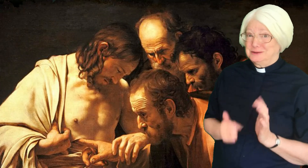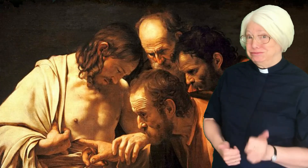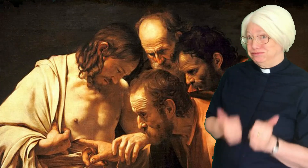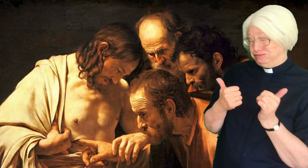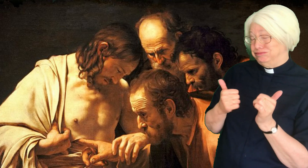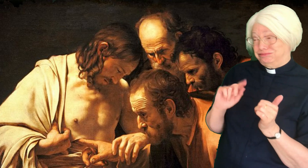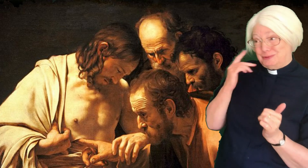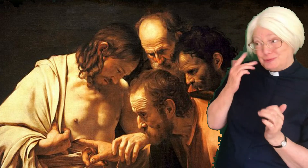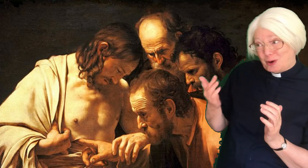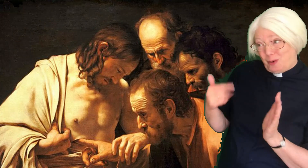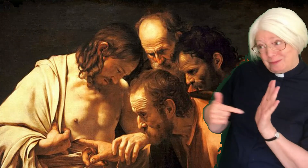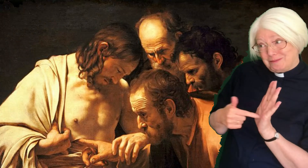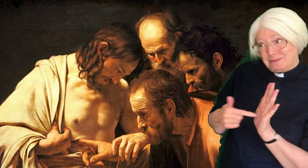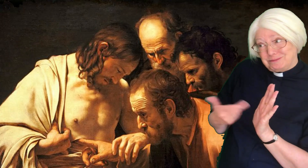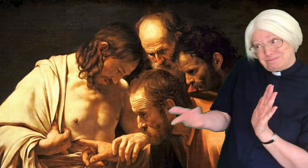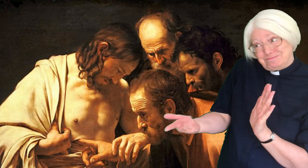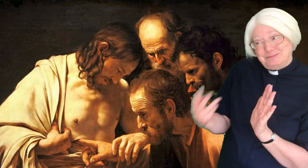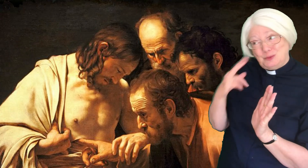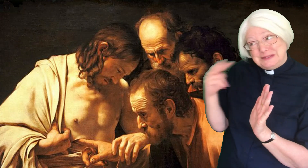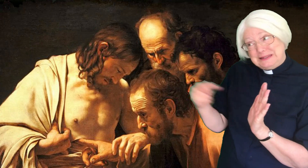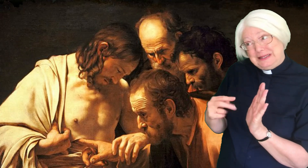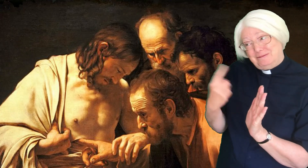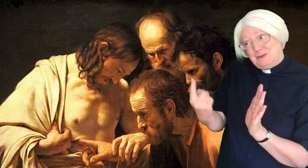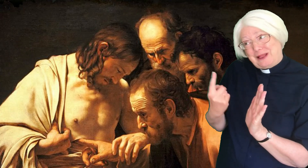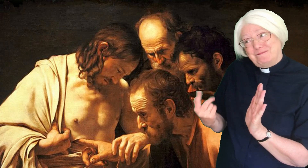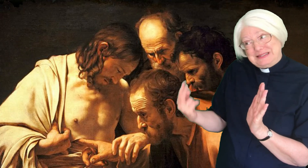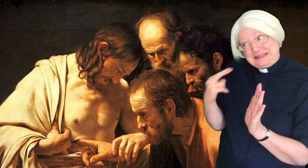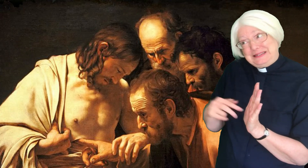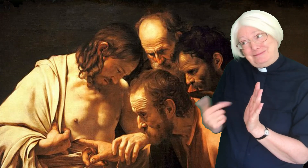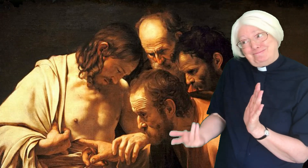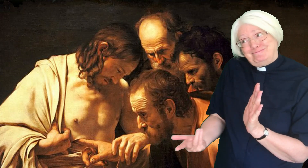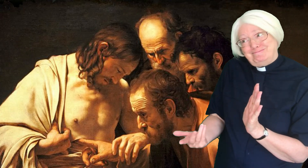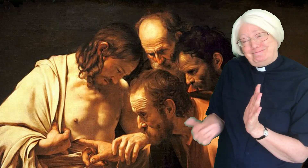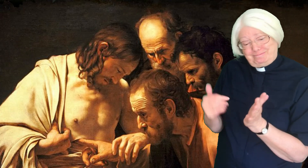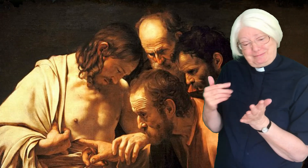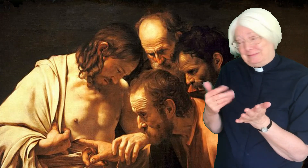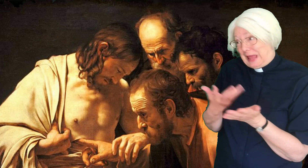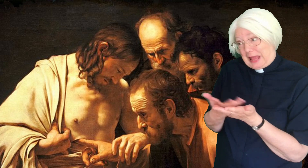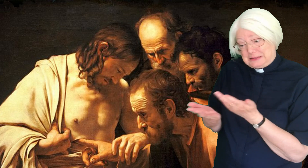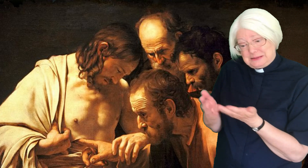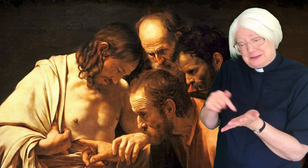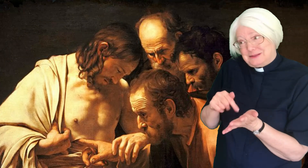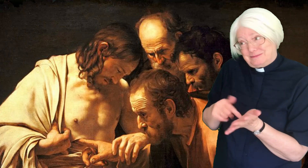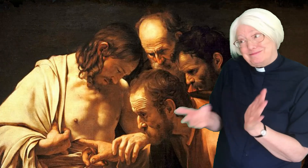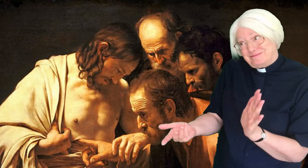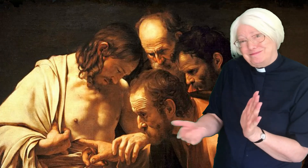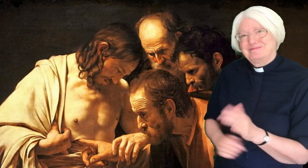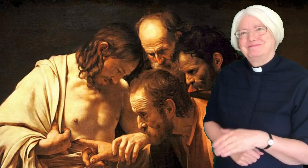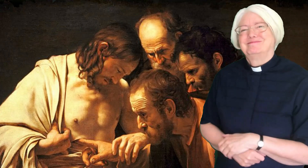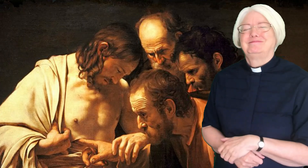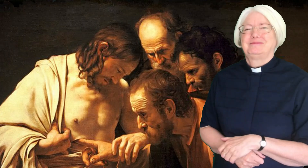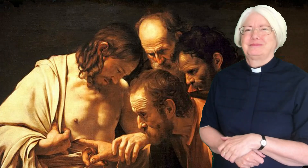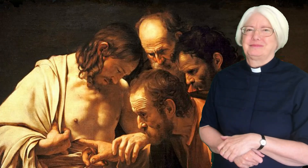him. And Jesus was fantastic that he came to Thomas and showed him the proof that he